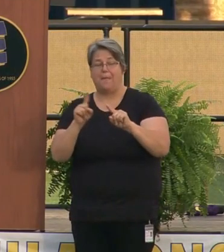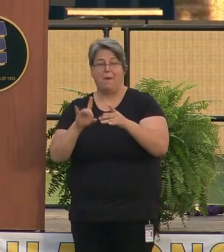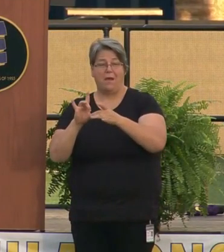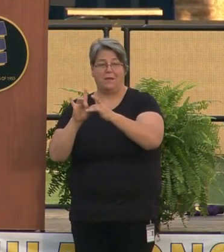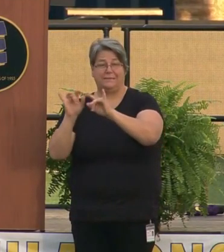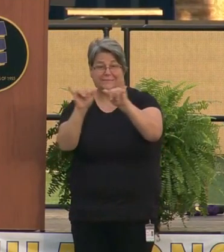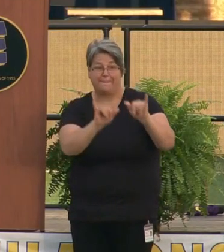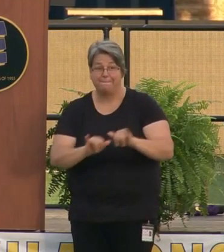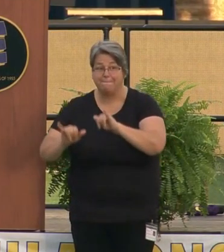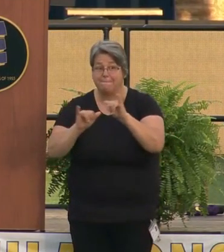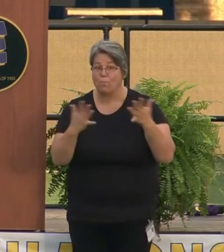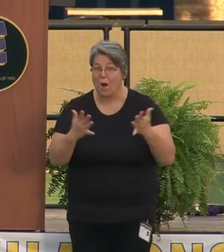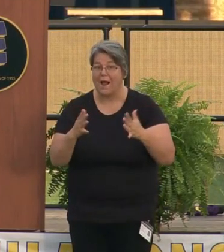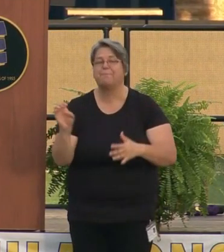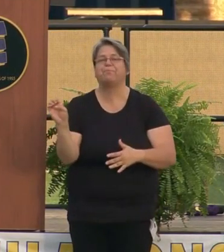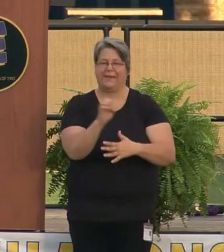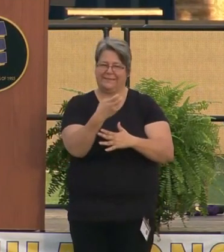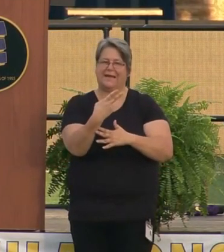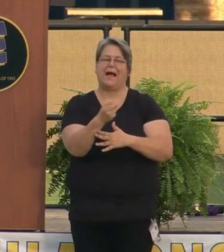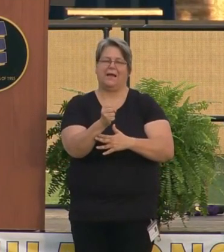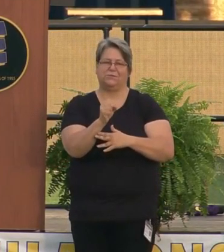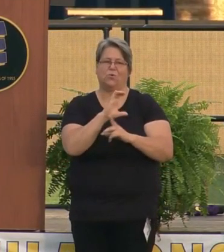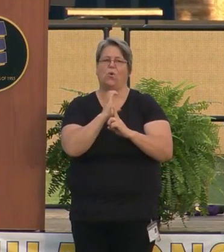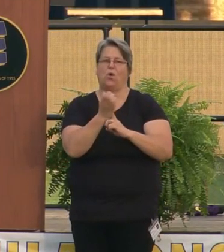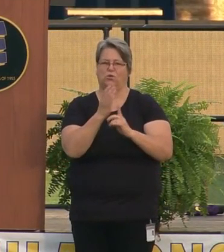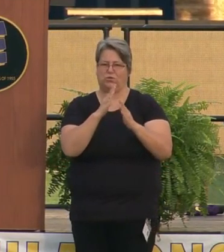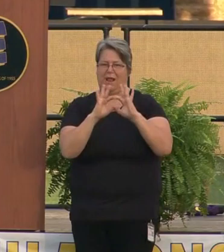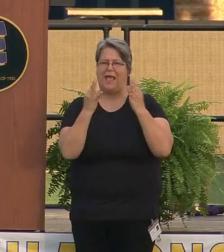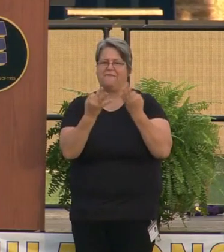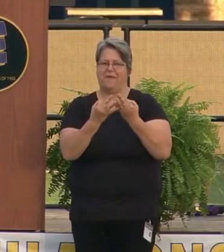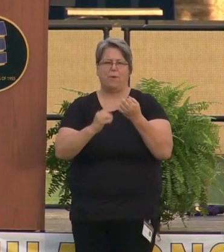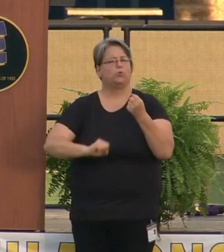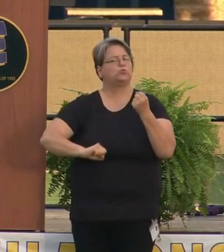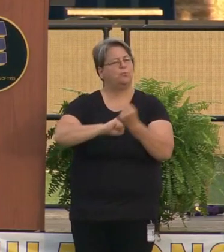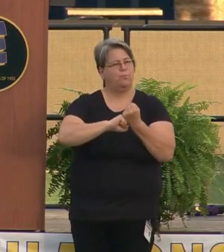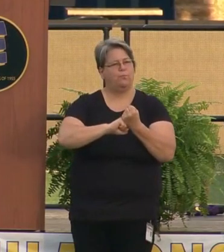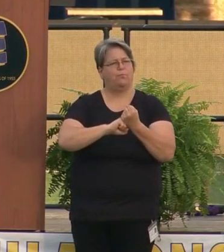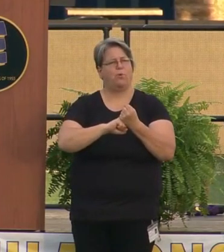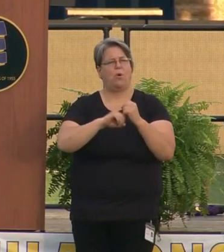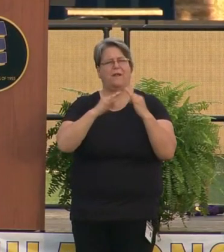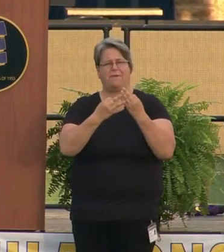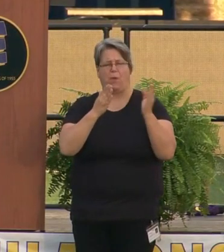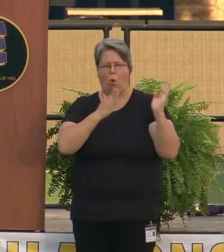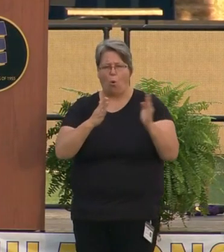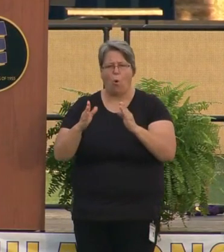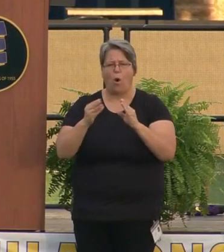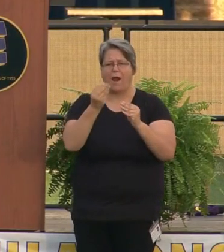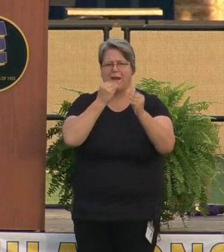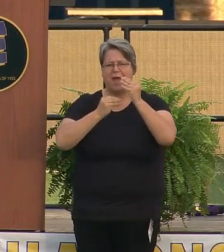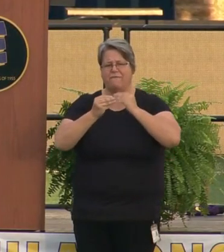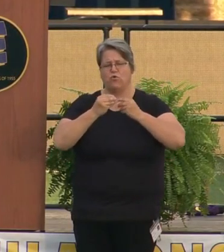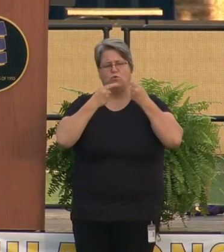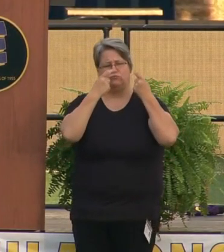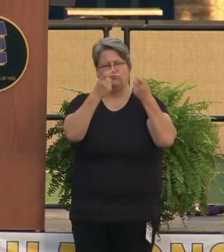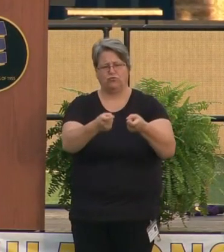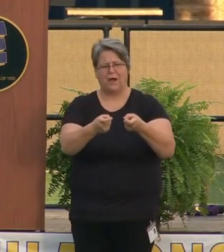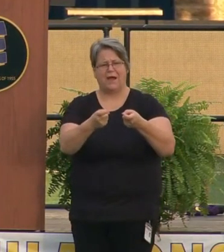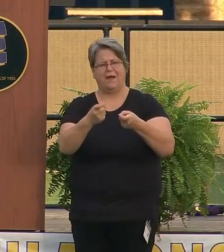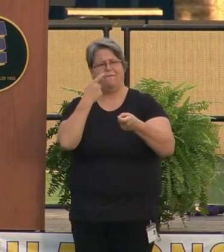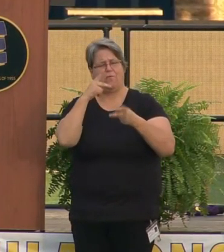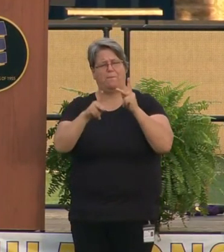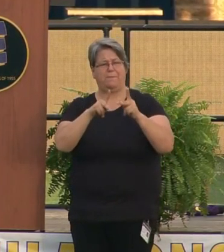community. Throughout it all, we all leaned in and had each other's back. We organized food drives and prepared grocery deliveries to those in